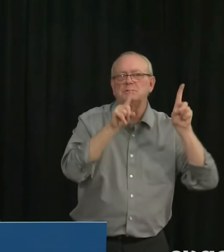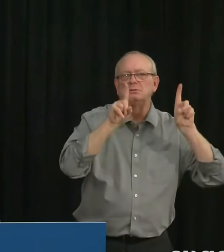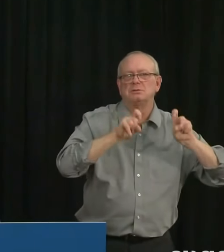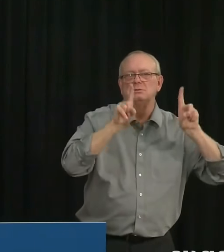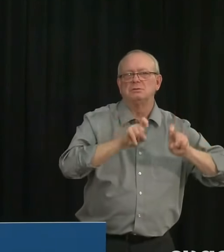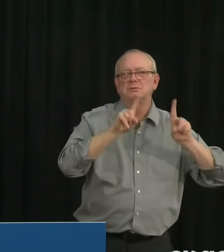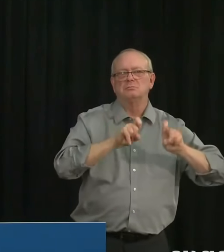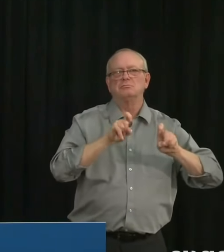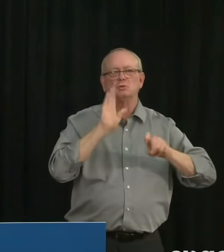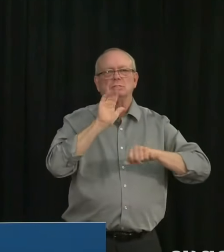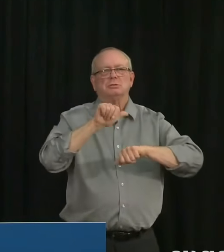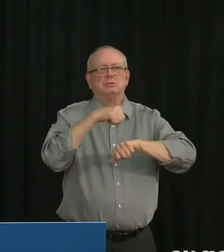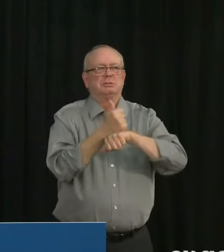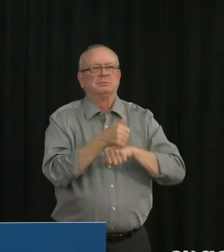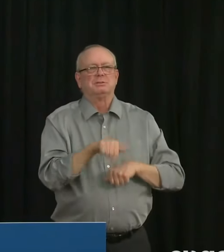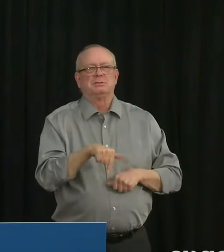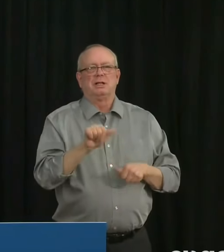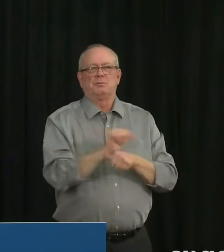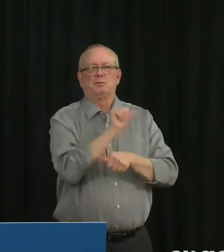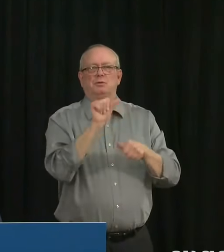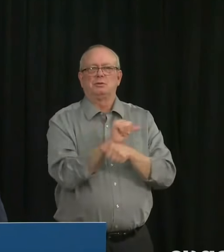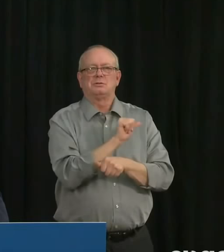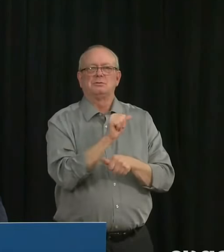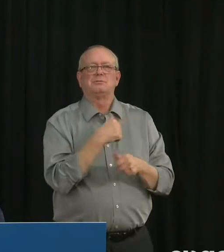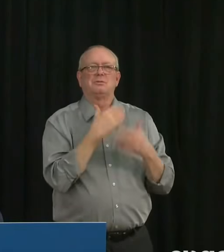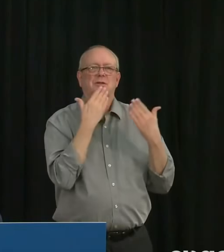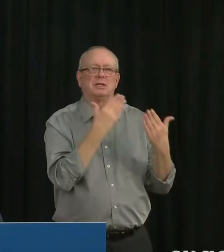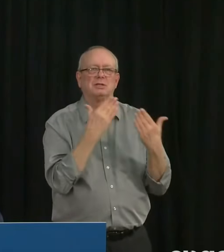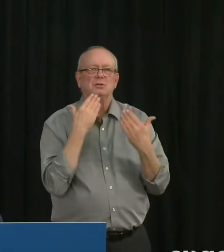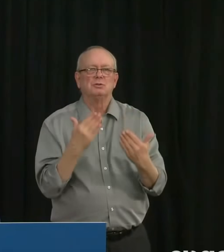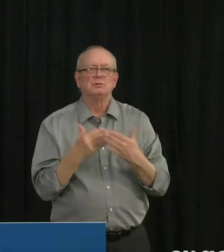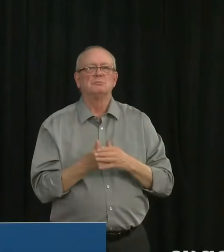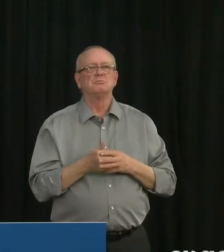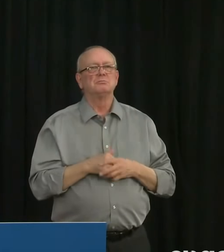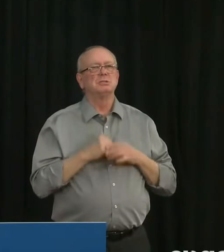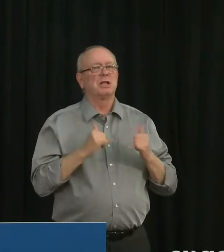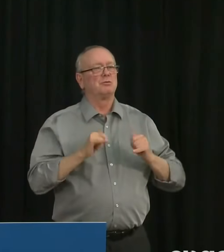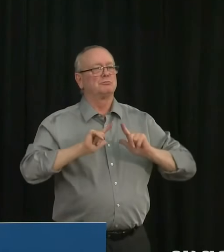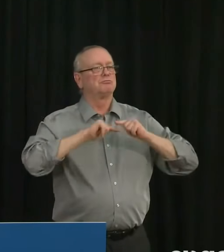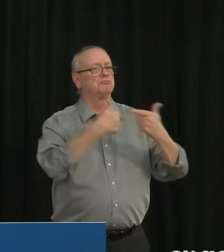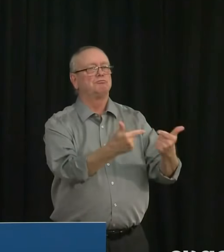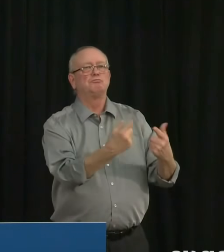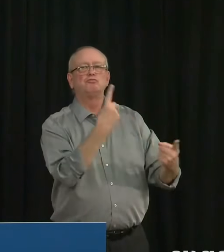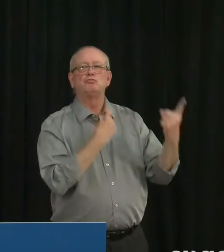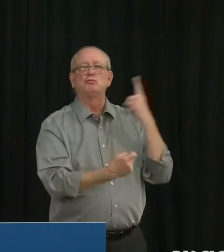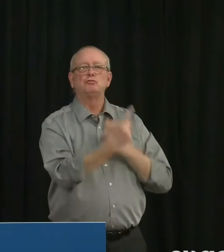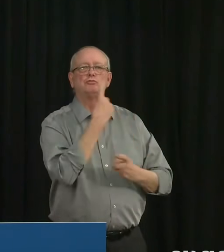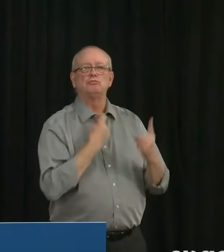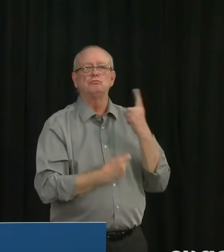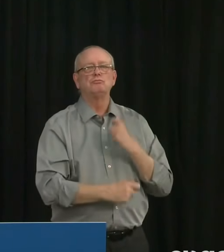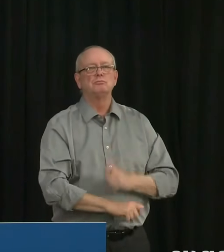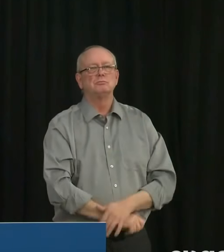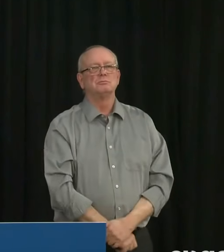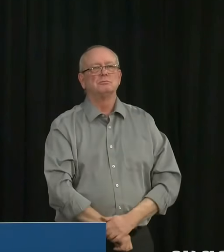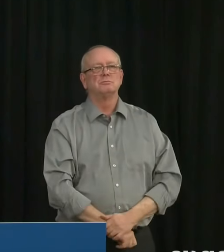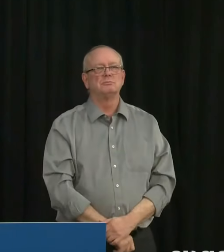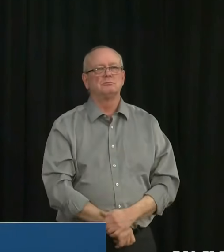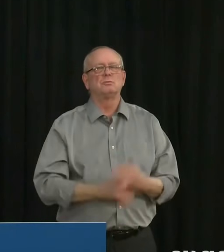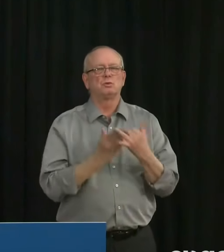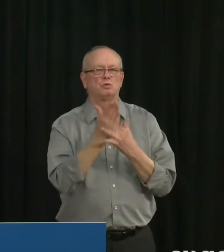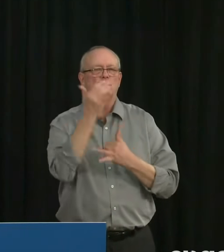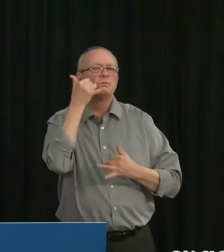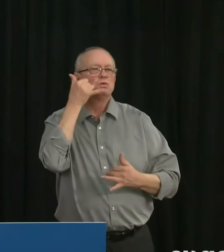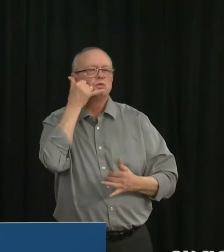province. Thank you very much, and now happy to take any questions that you might have for us. Operator, could you put through the first caller,